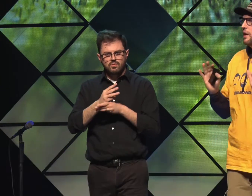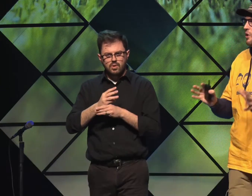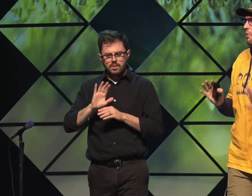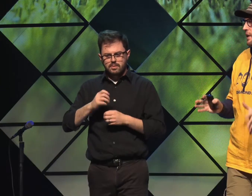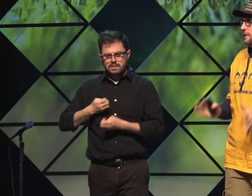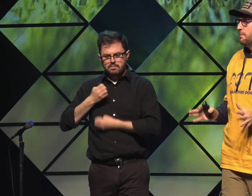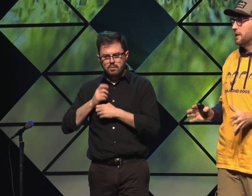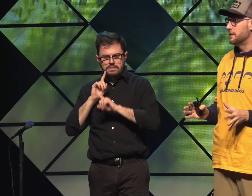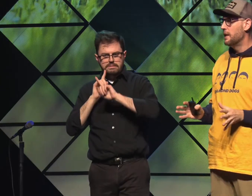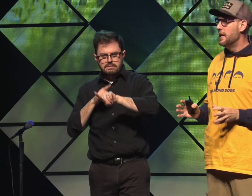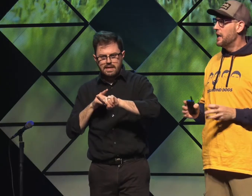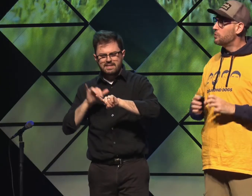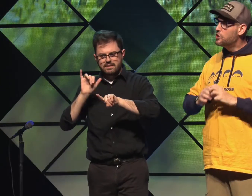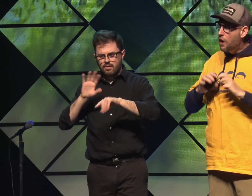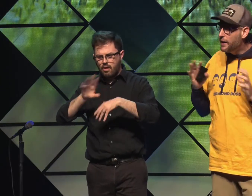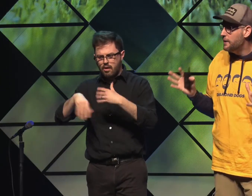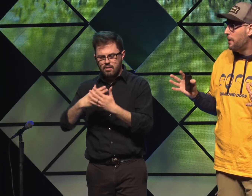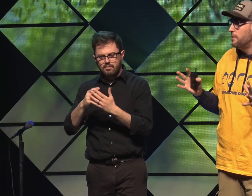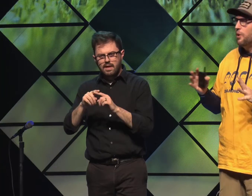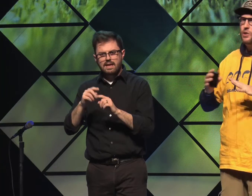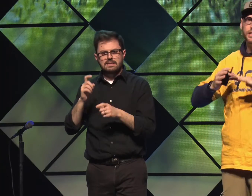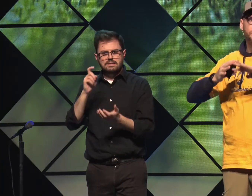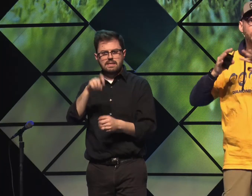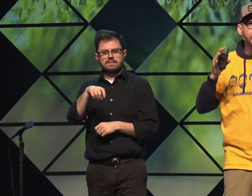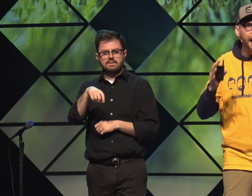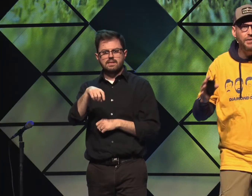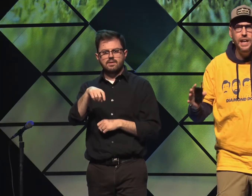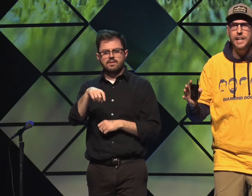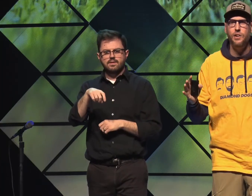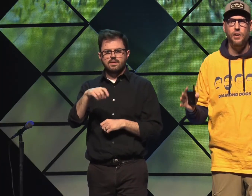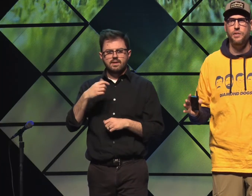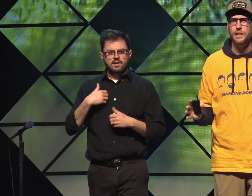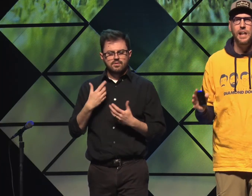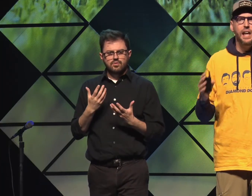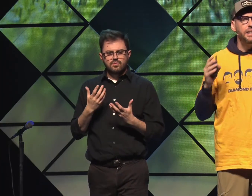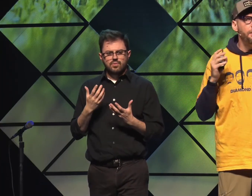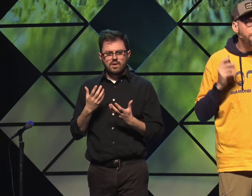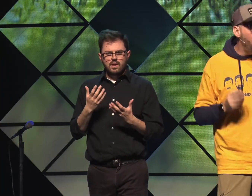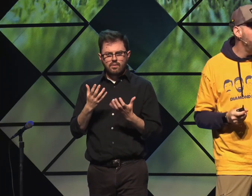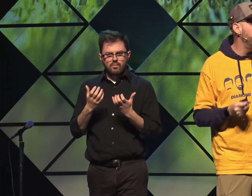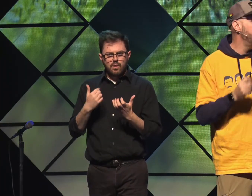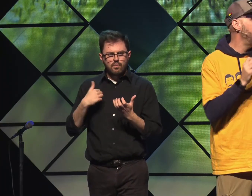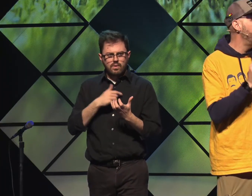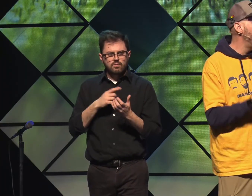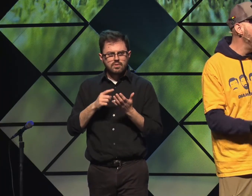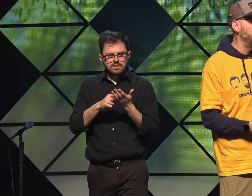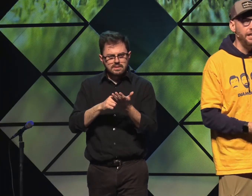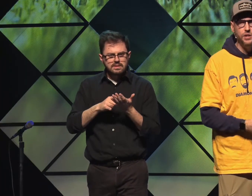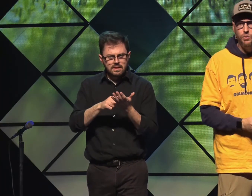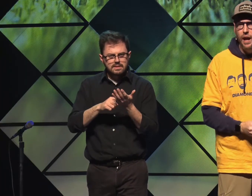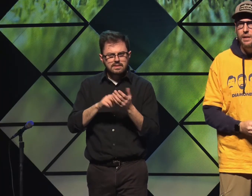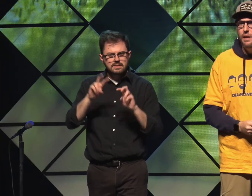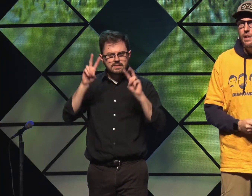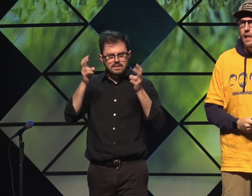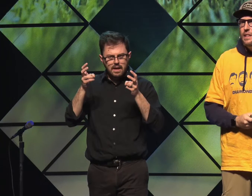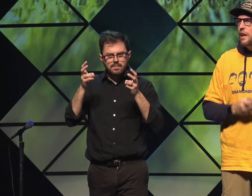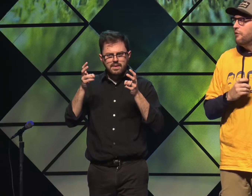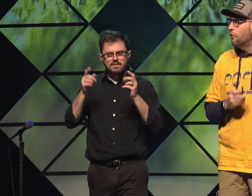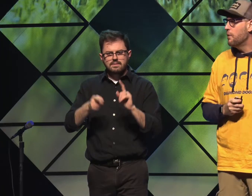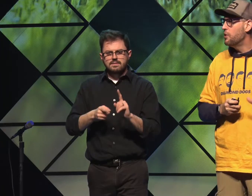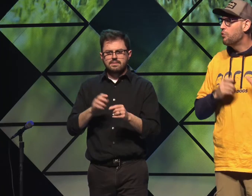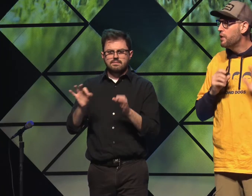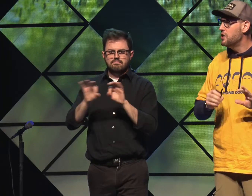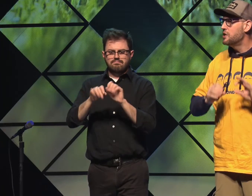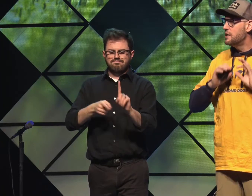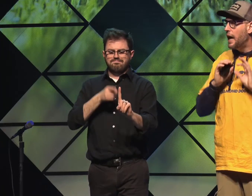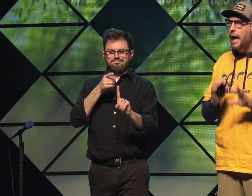here's what I don't want us to miss. As we're talking about emotions, as we're navigating all of this, that emotions and feelings, right? They